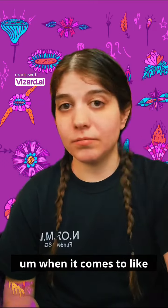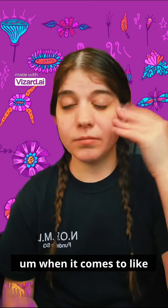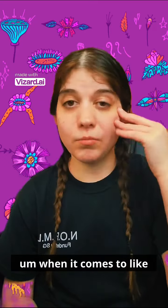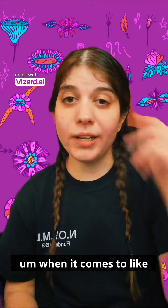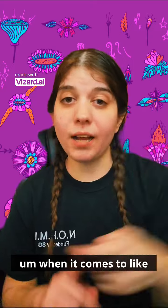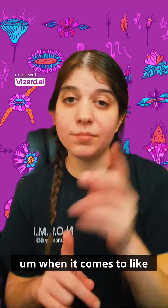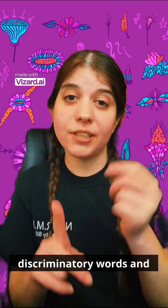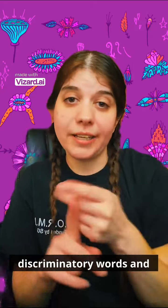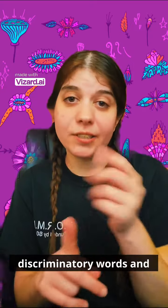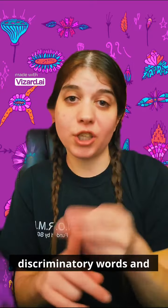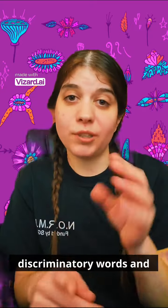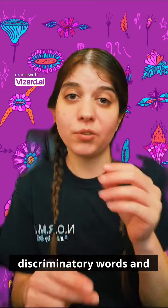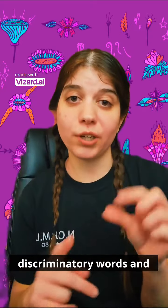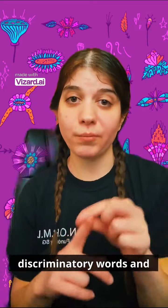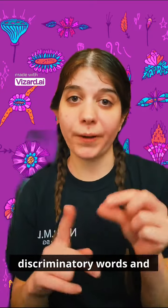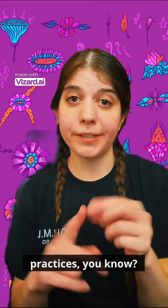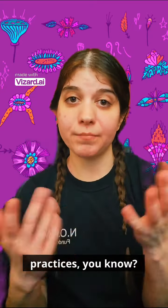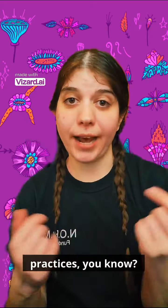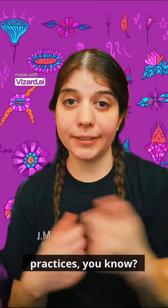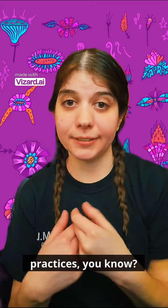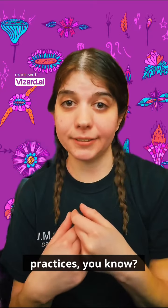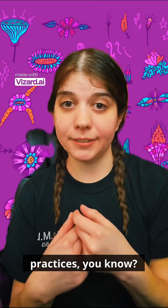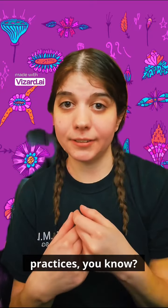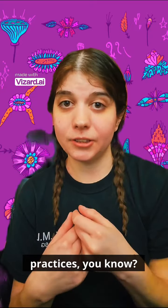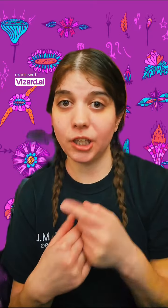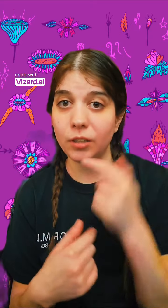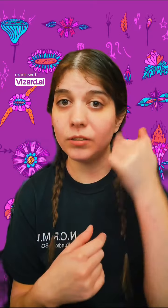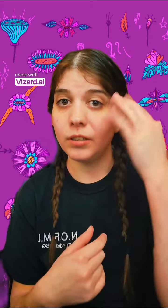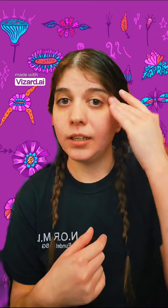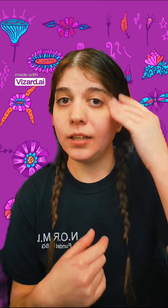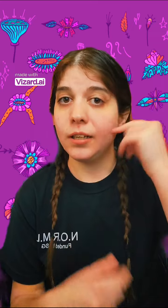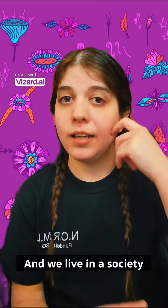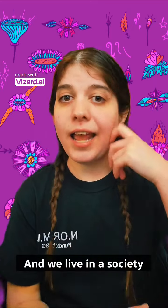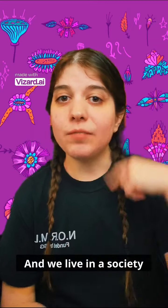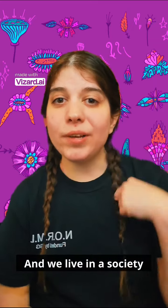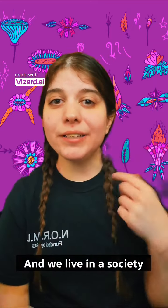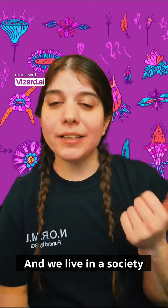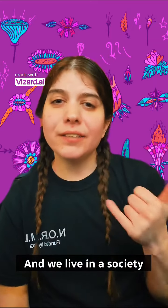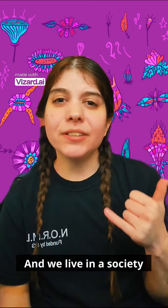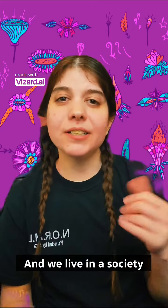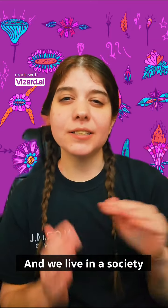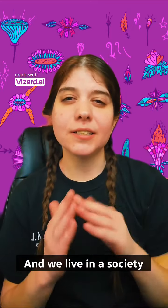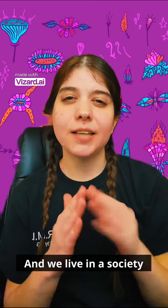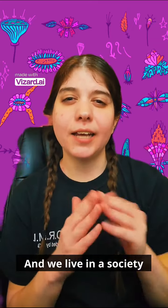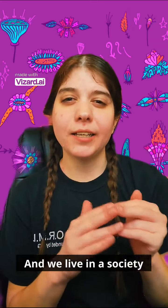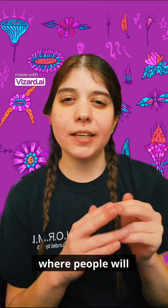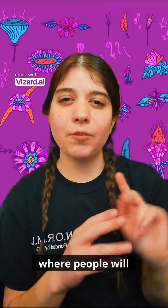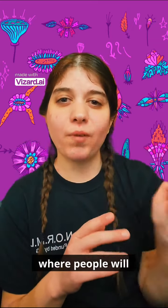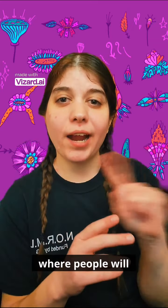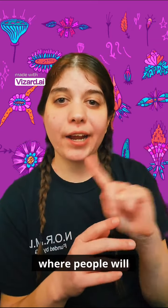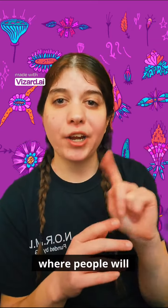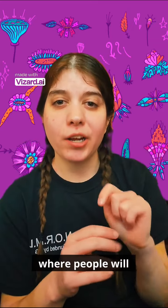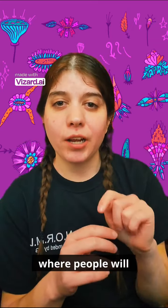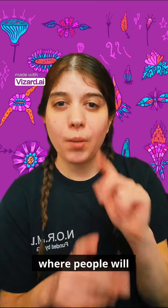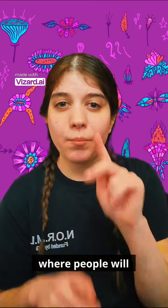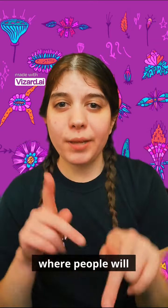when it comes to like discriminatory words and practices. And we live in a society where people